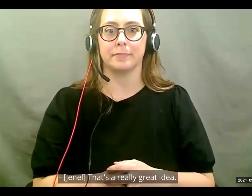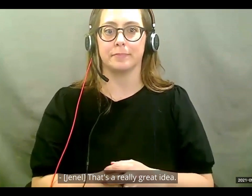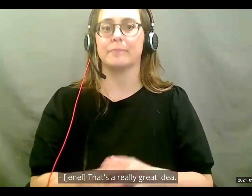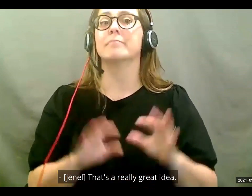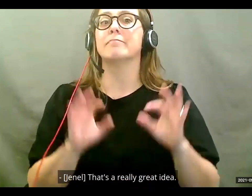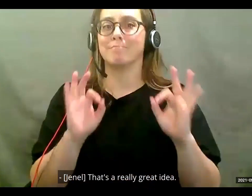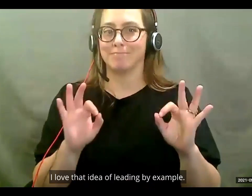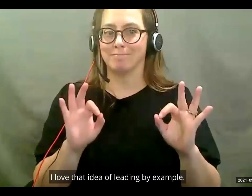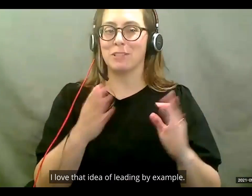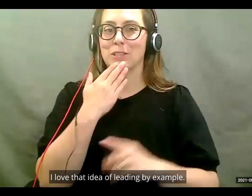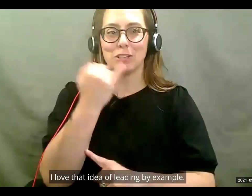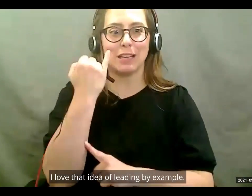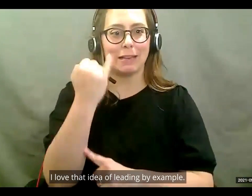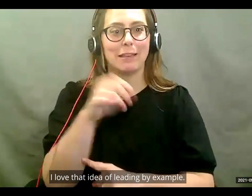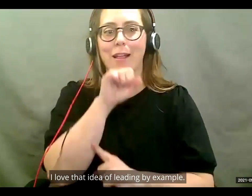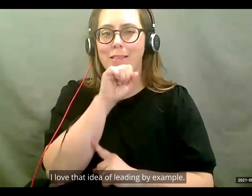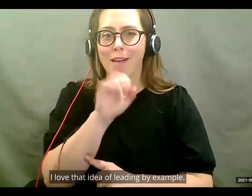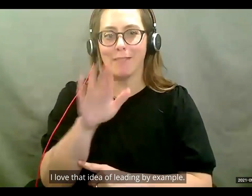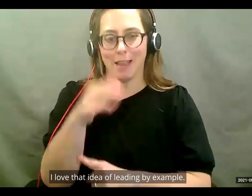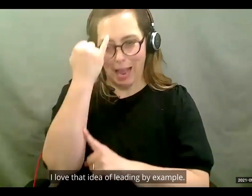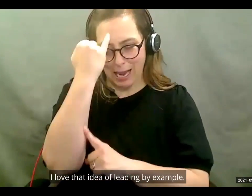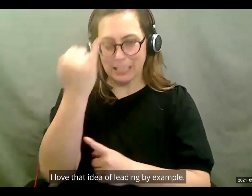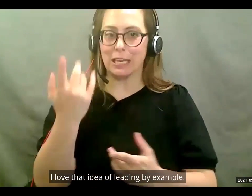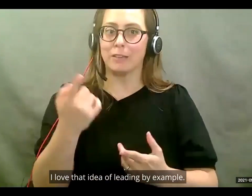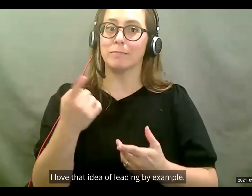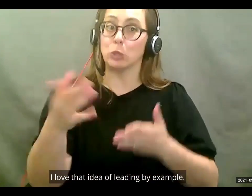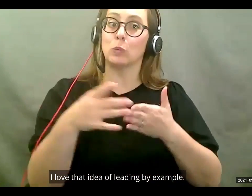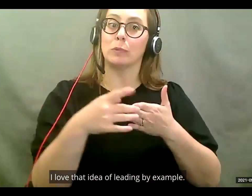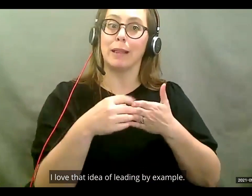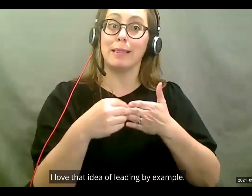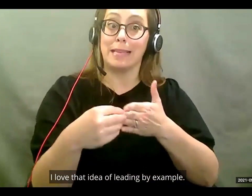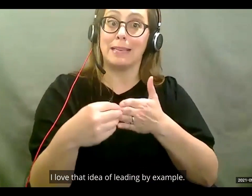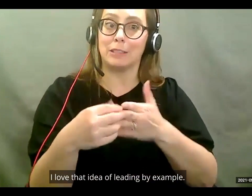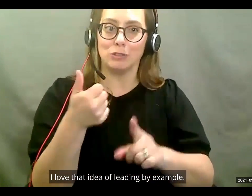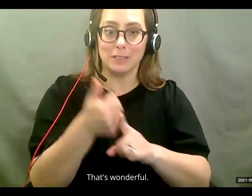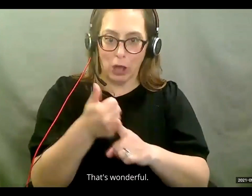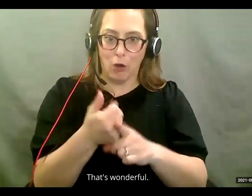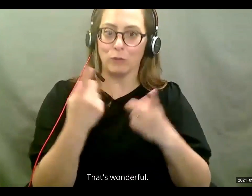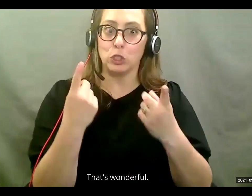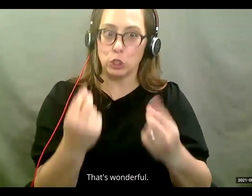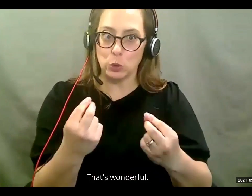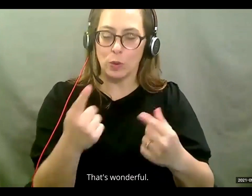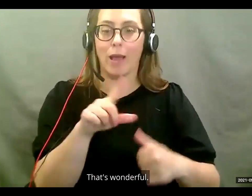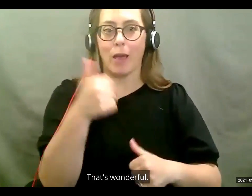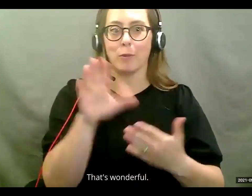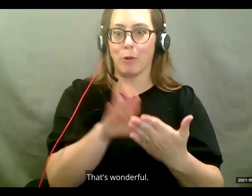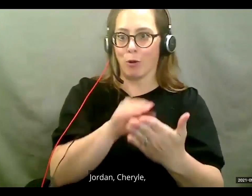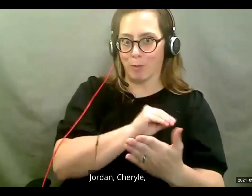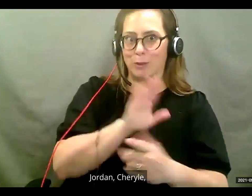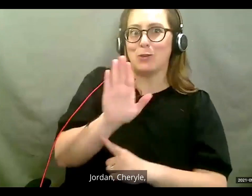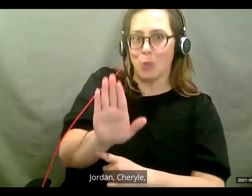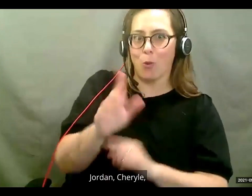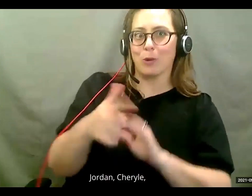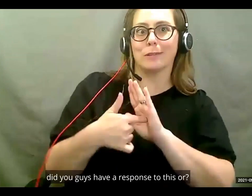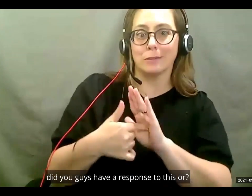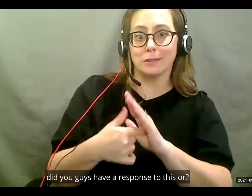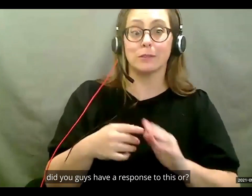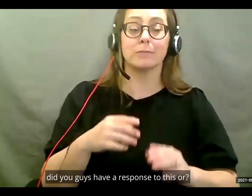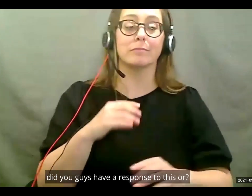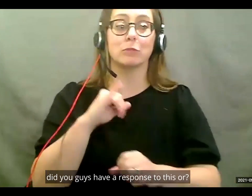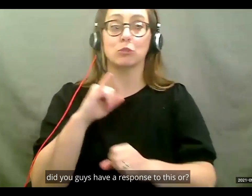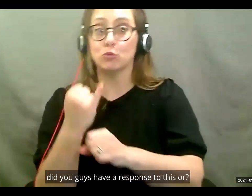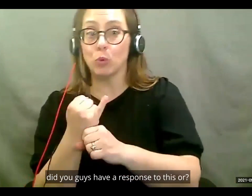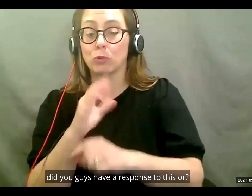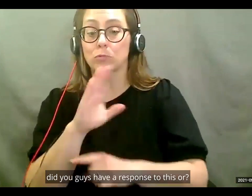That's a really great idea. I love that idea of leading by example. That's wonderful. Jordan, Cheryle, did you